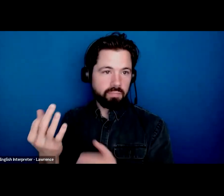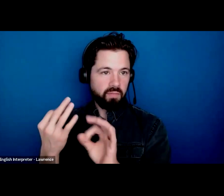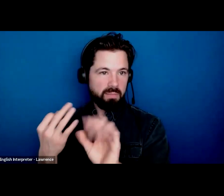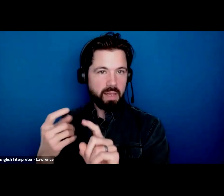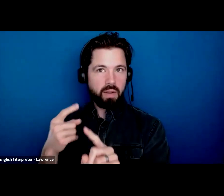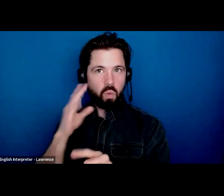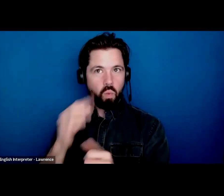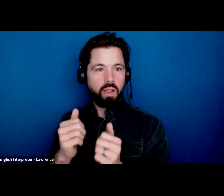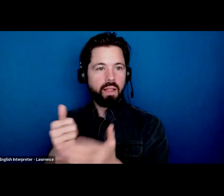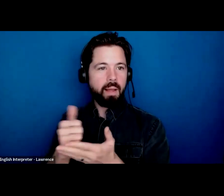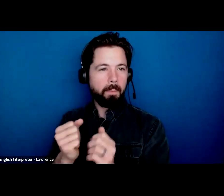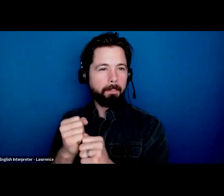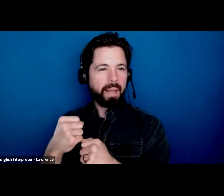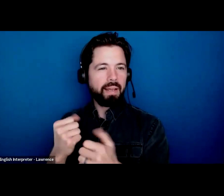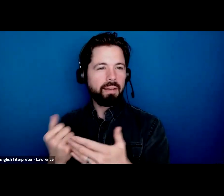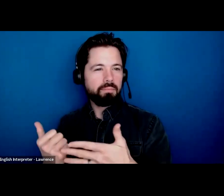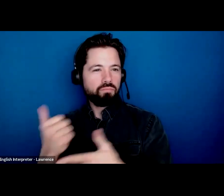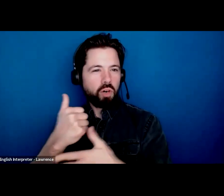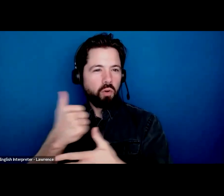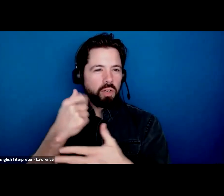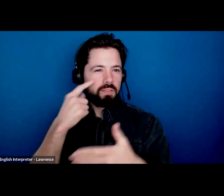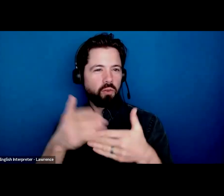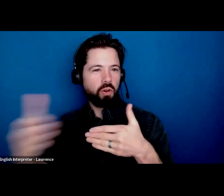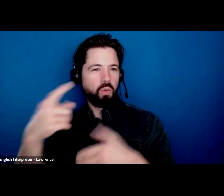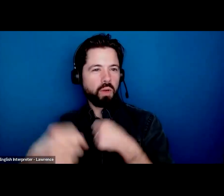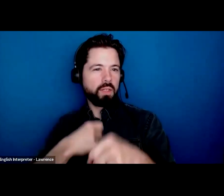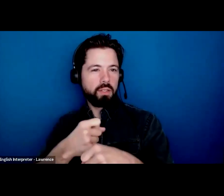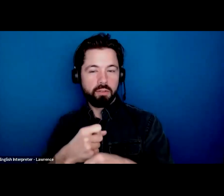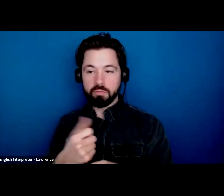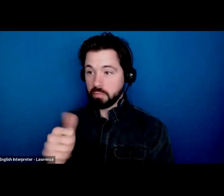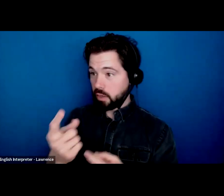next year or so. Any questions about that?